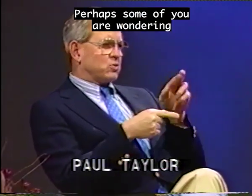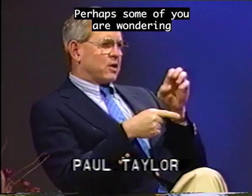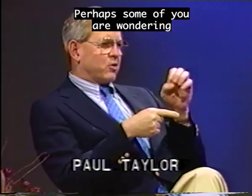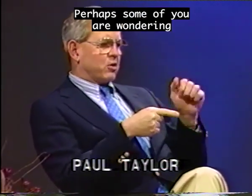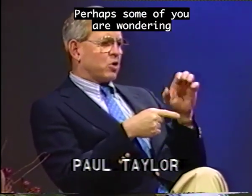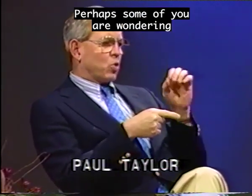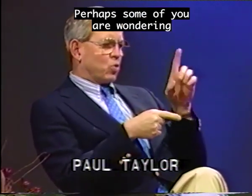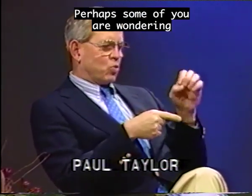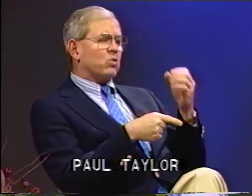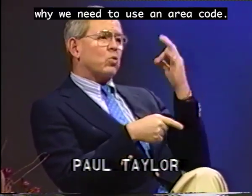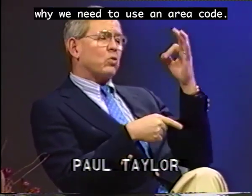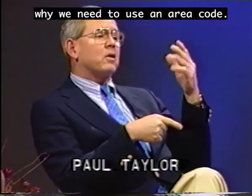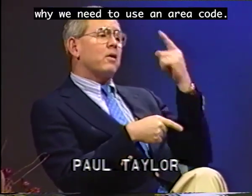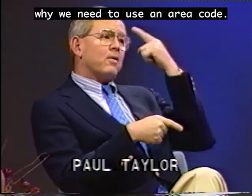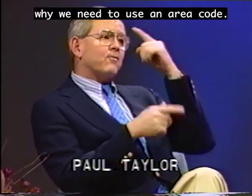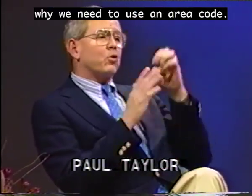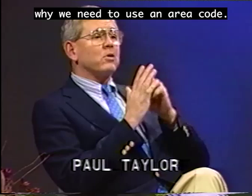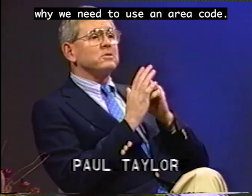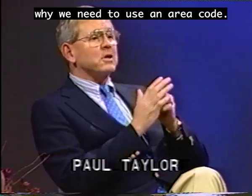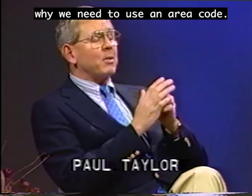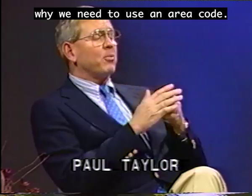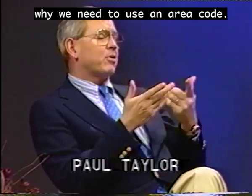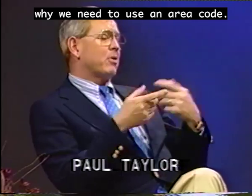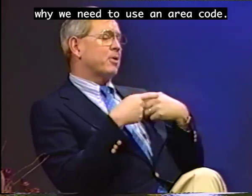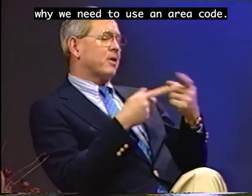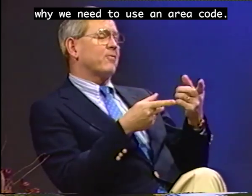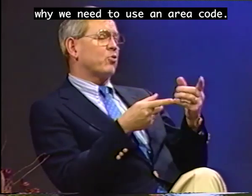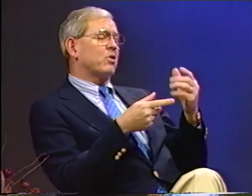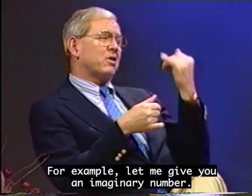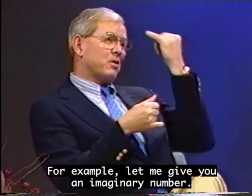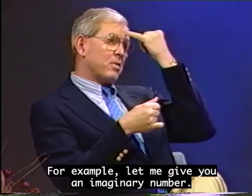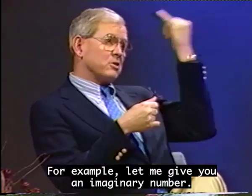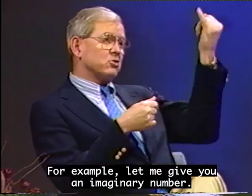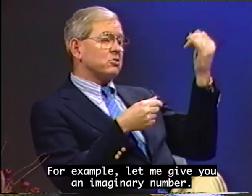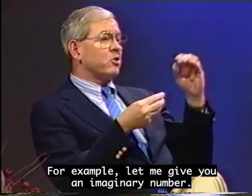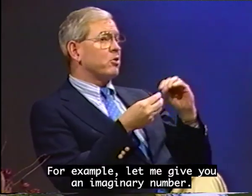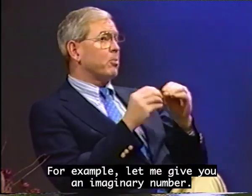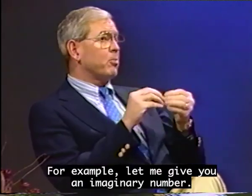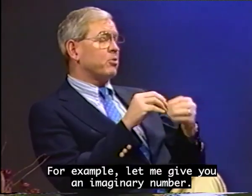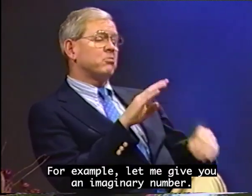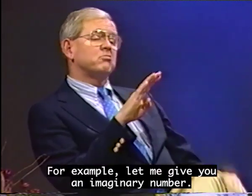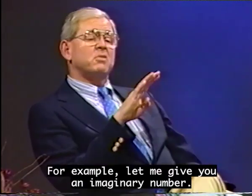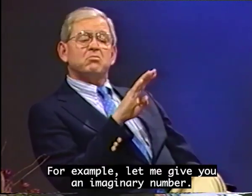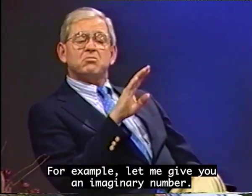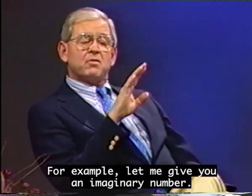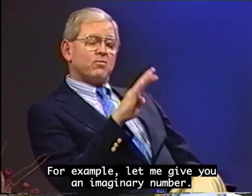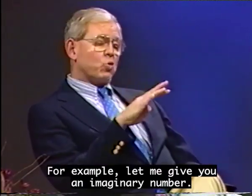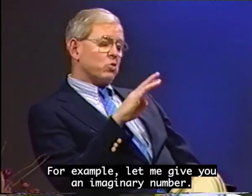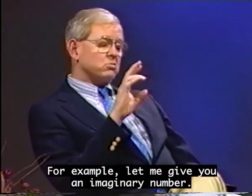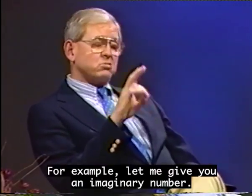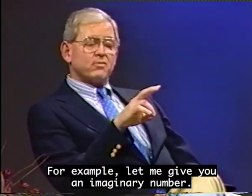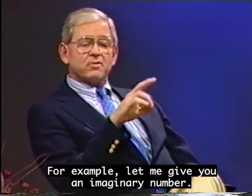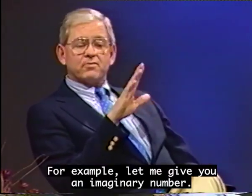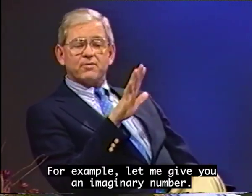of you are wondering why we need to use an area code. For example, Let me give you an imaginary